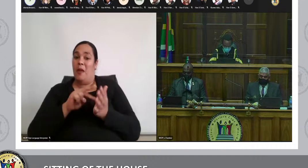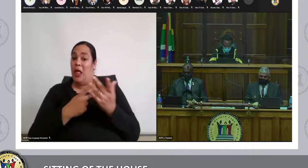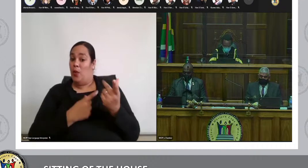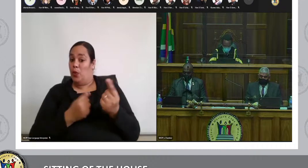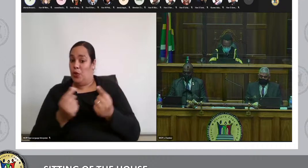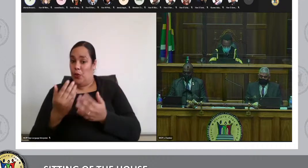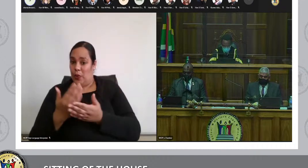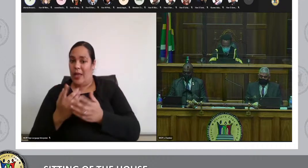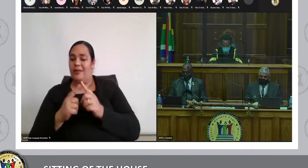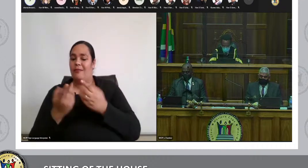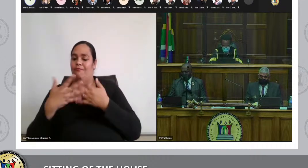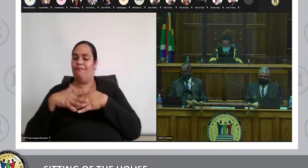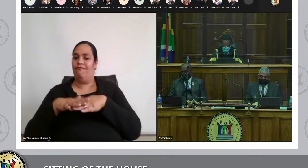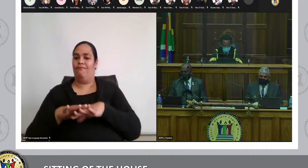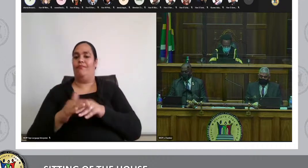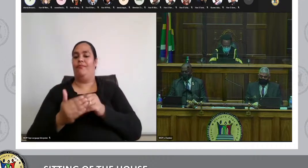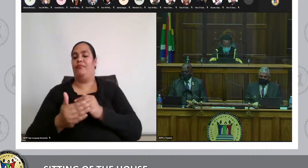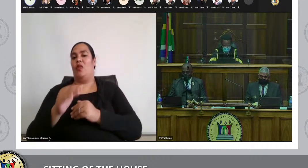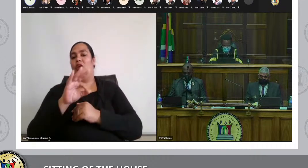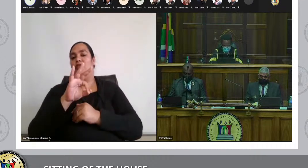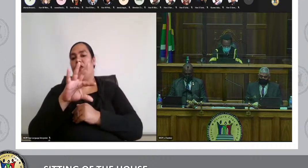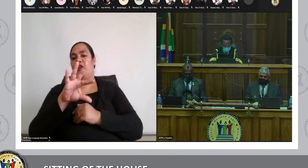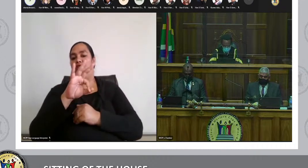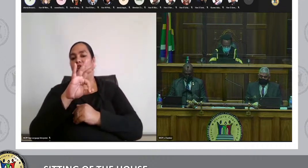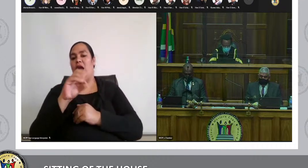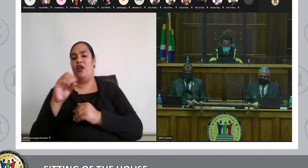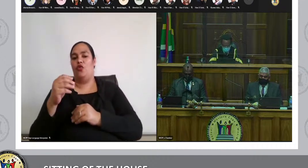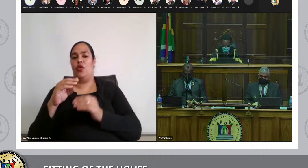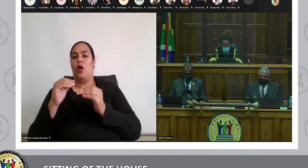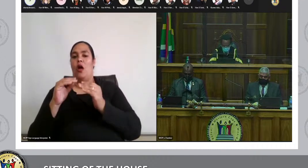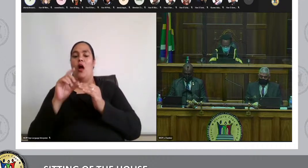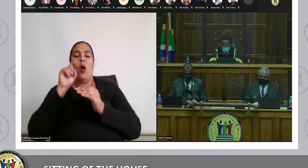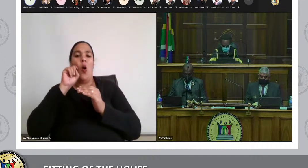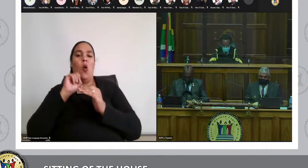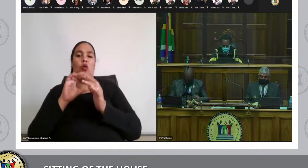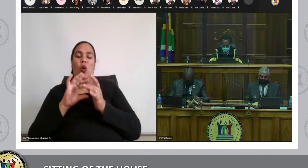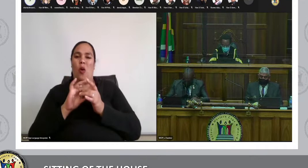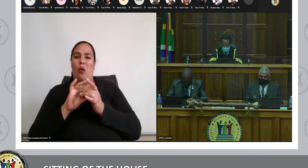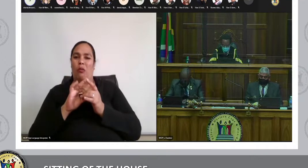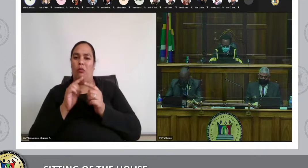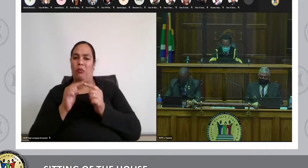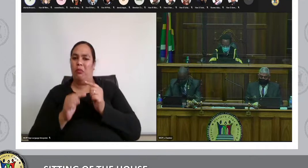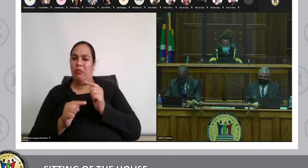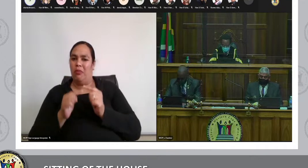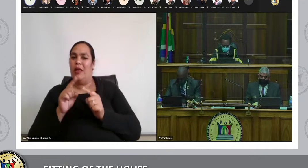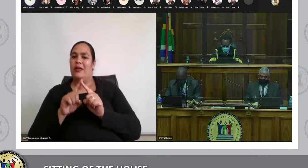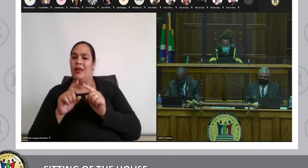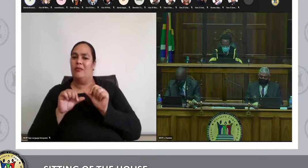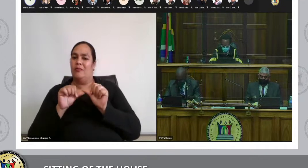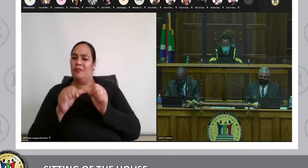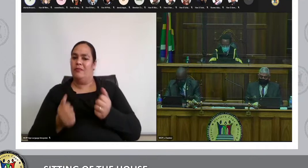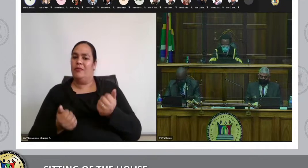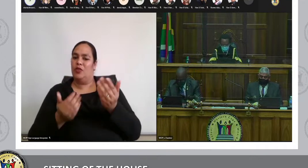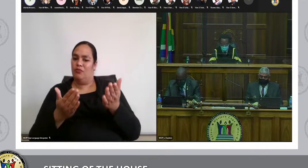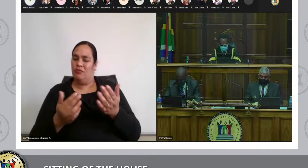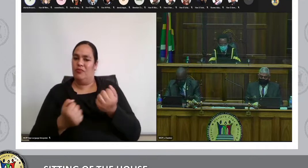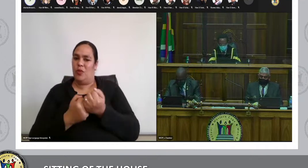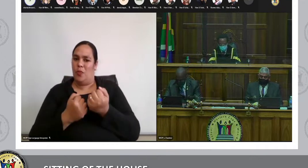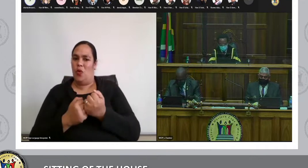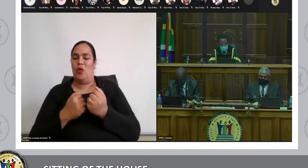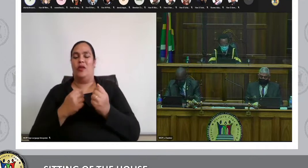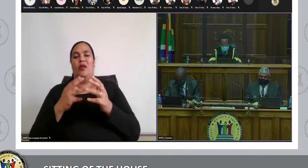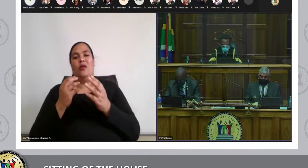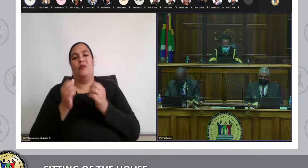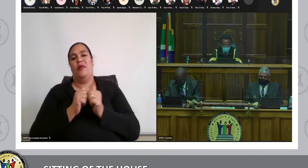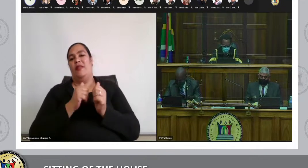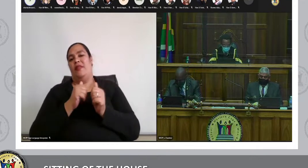and implemented across our 300 homes across the province. We will continue to provide the following support amongst others.